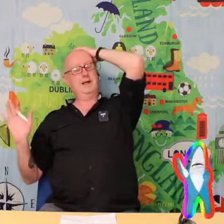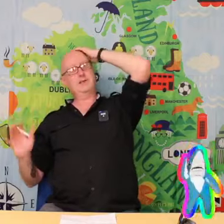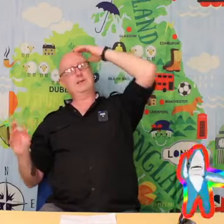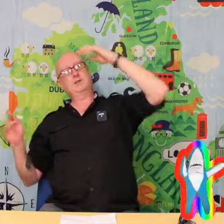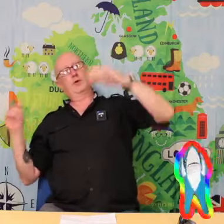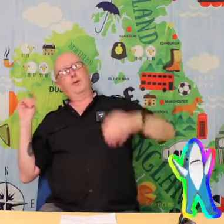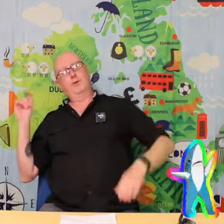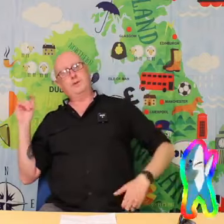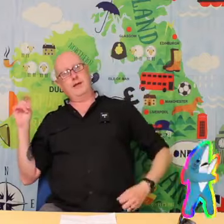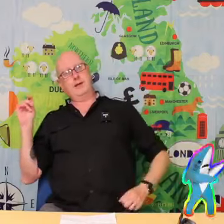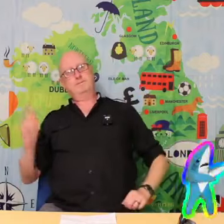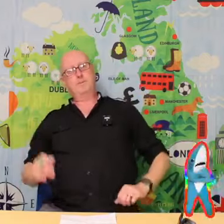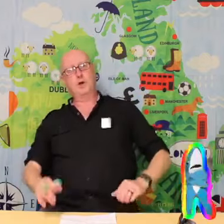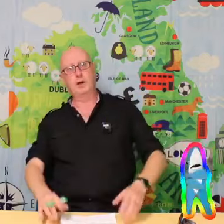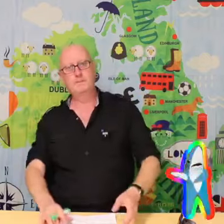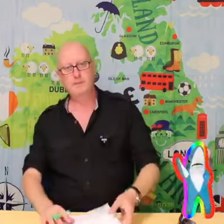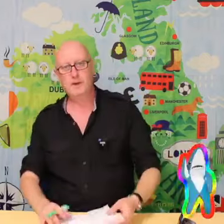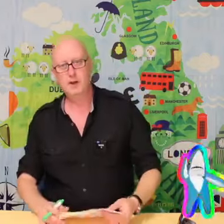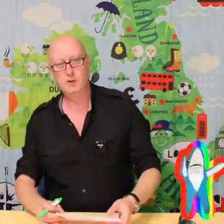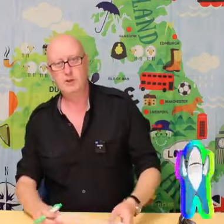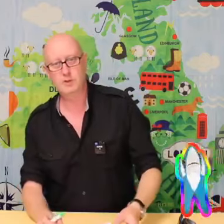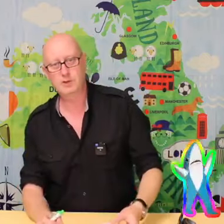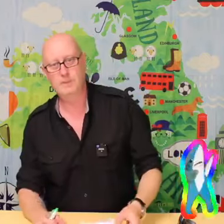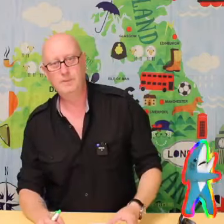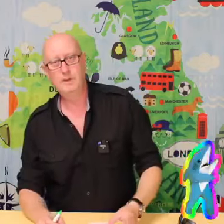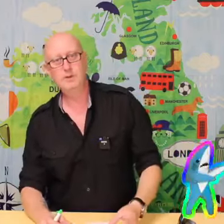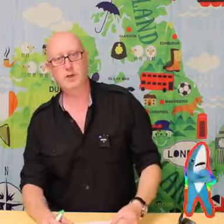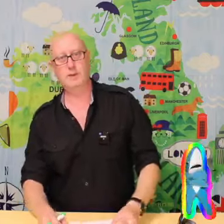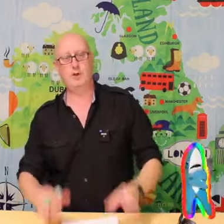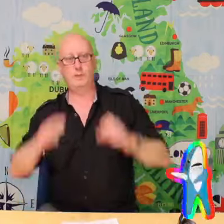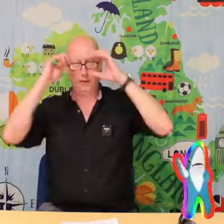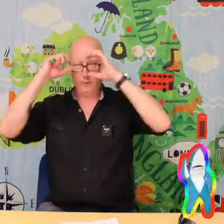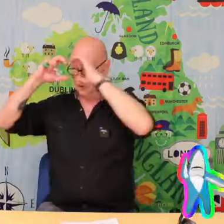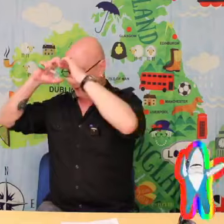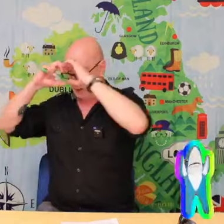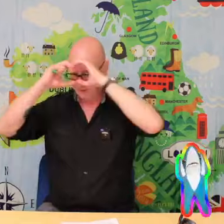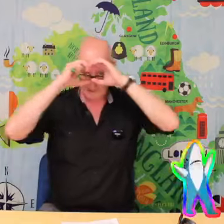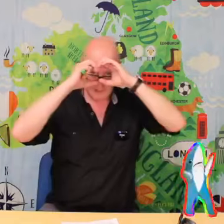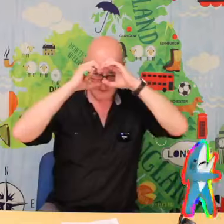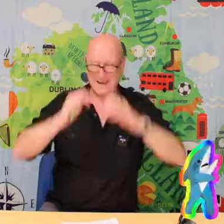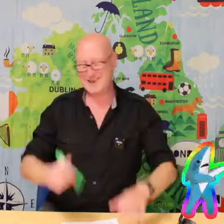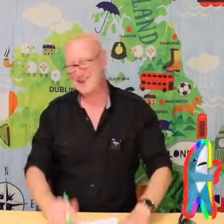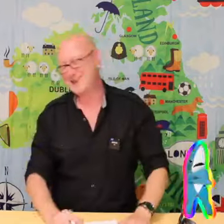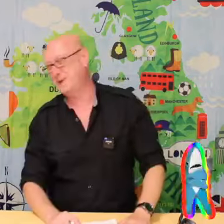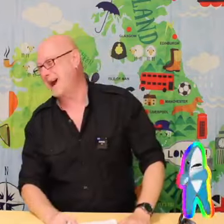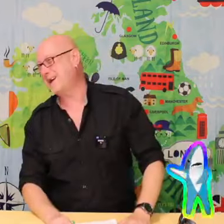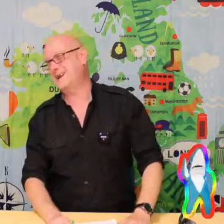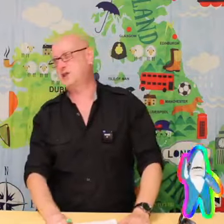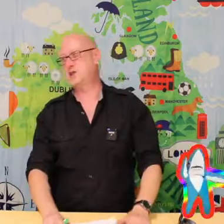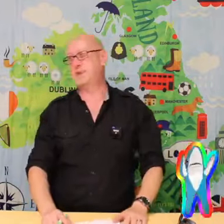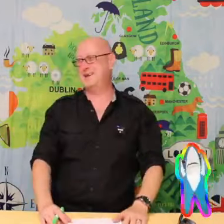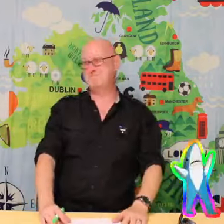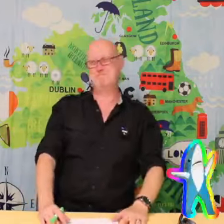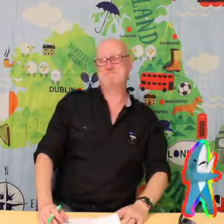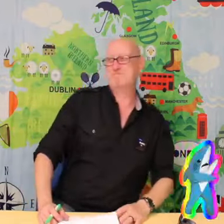he's going out with Colin on Tuesday. Oh, like to do the. Do you know what I mean? Your bird watching and that. Oh, fantastic. This is a bit I reckon. It's spying. That's what